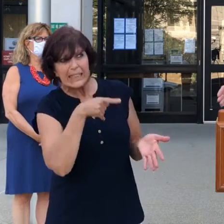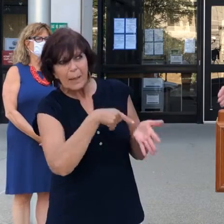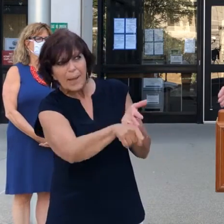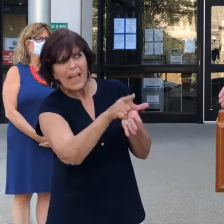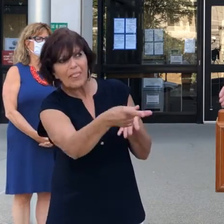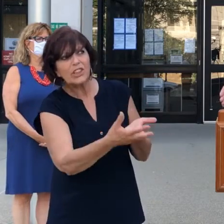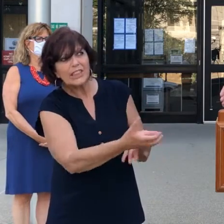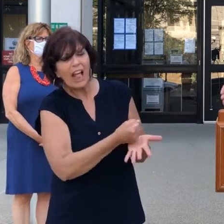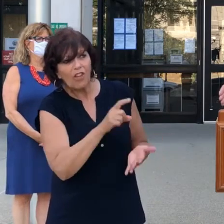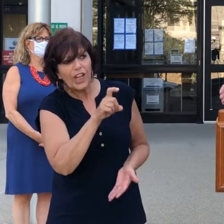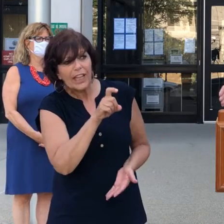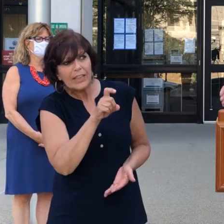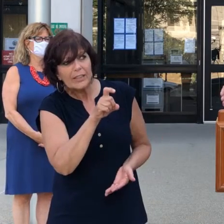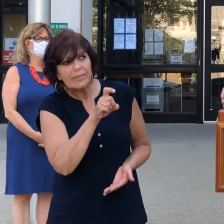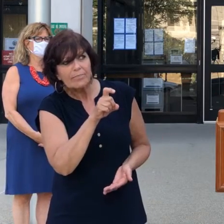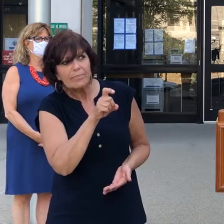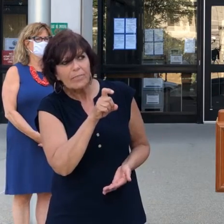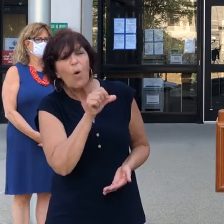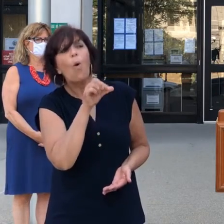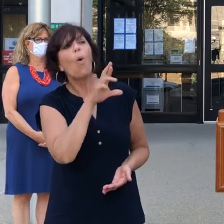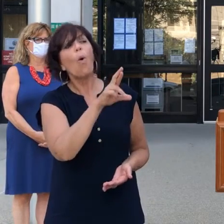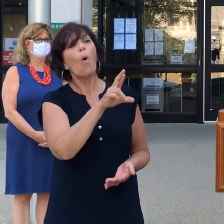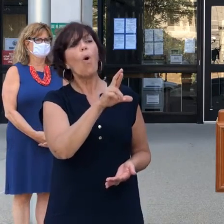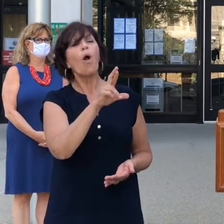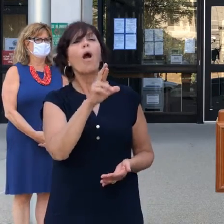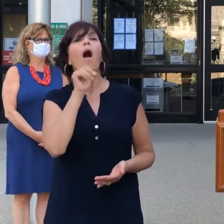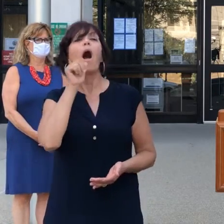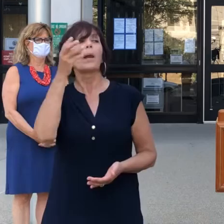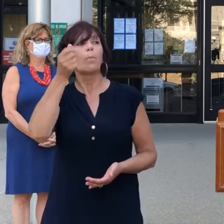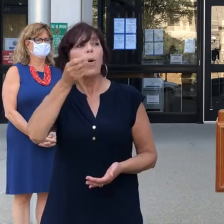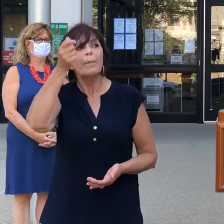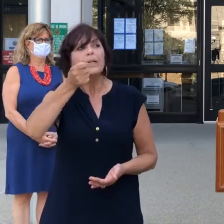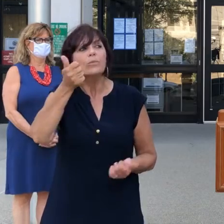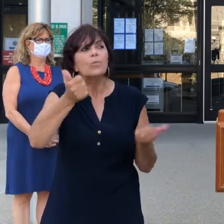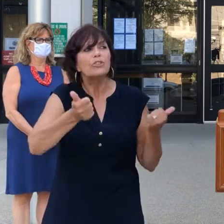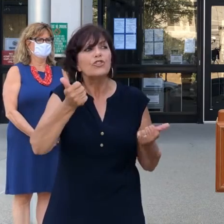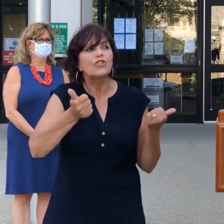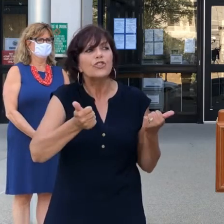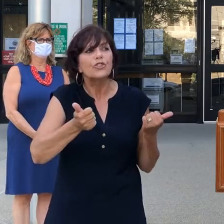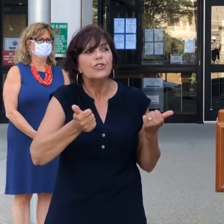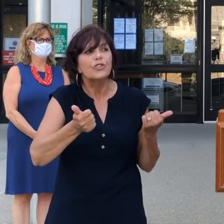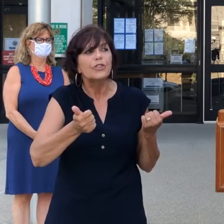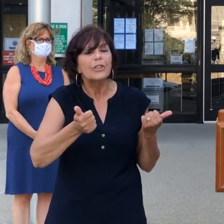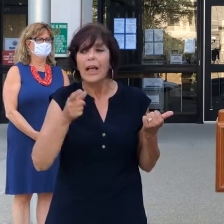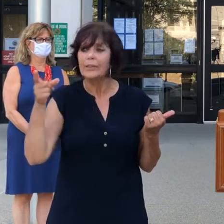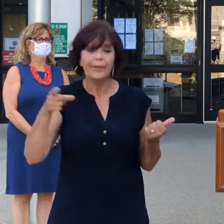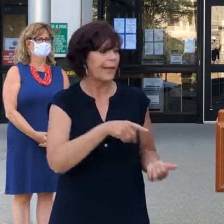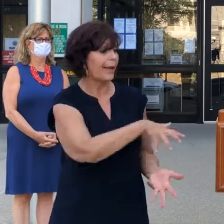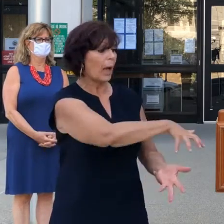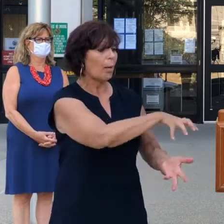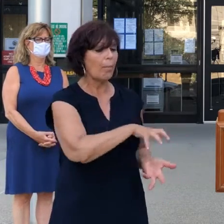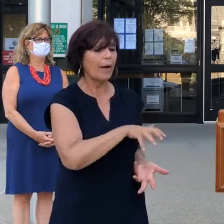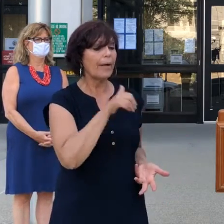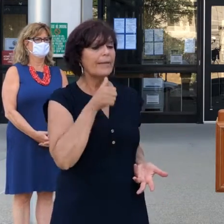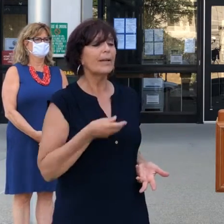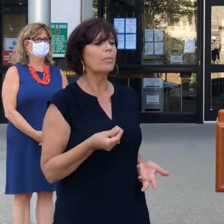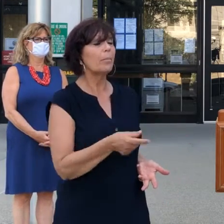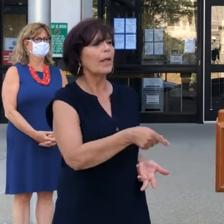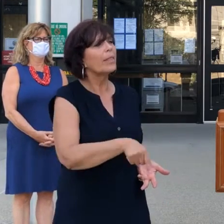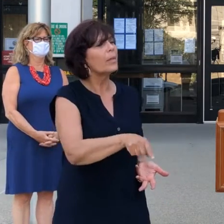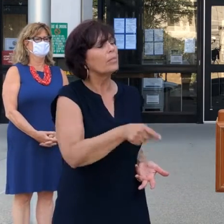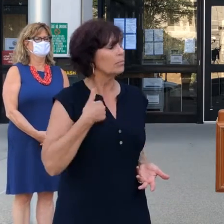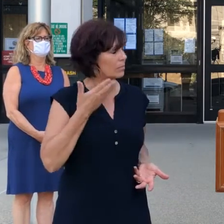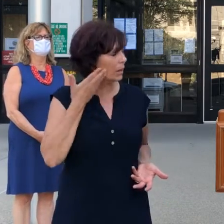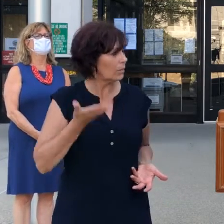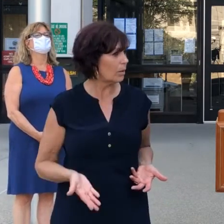those employees that were furloughed, or were they all on unemployment? But did New Era apply for PPP loan and get it under